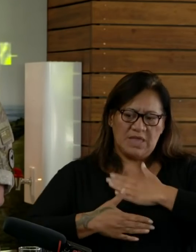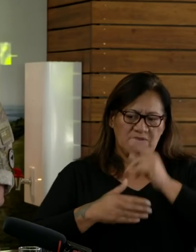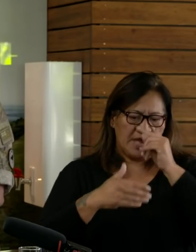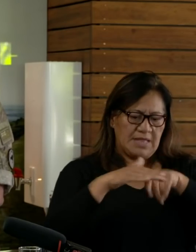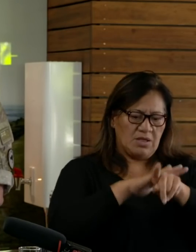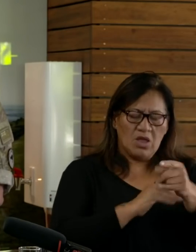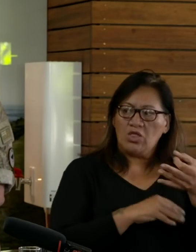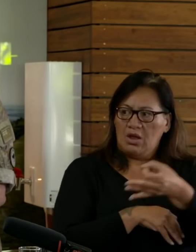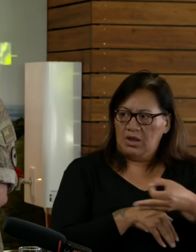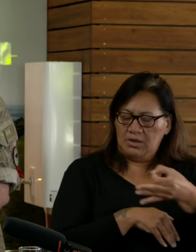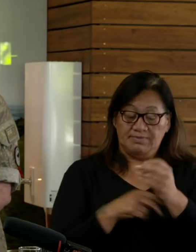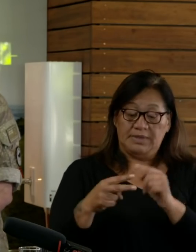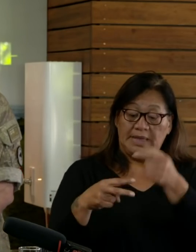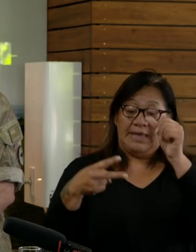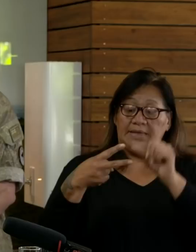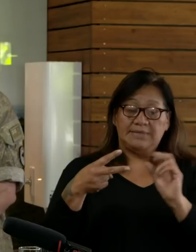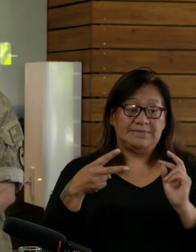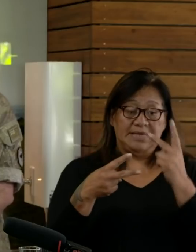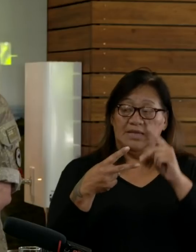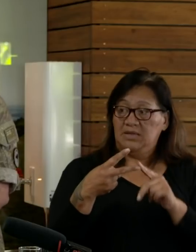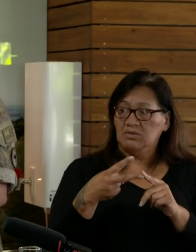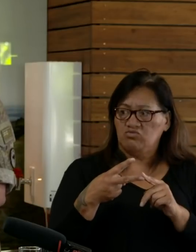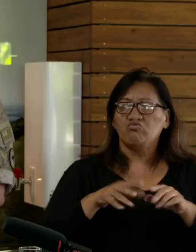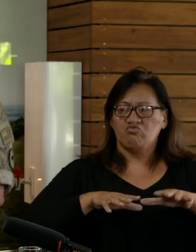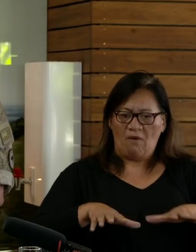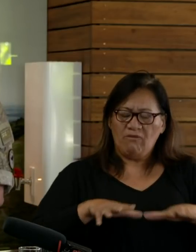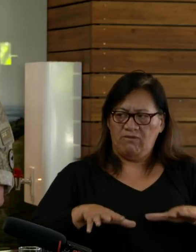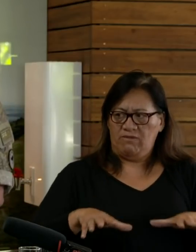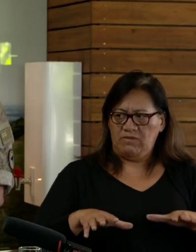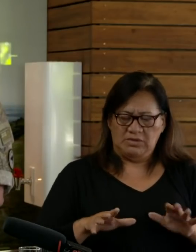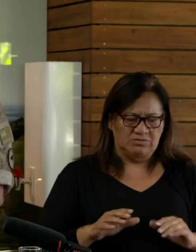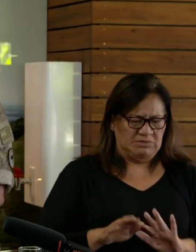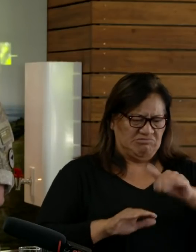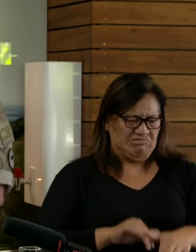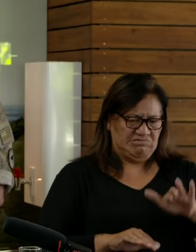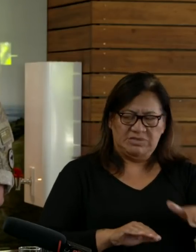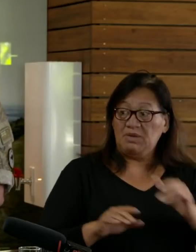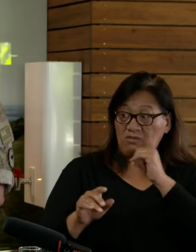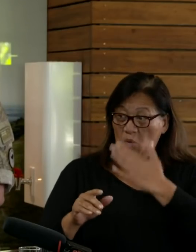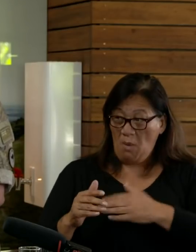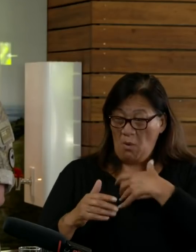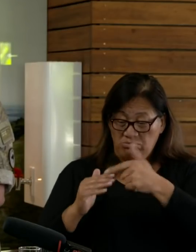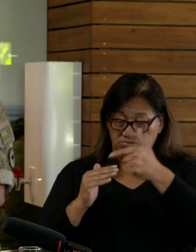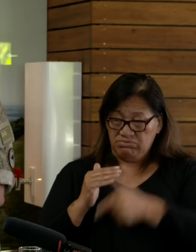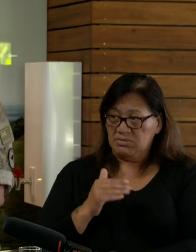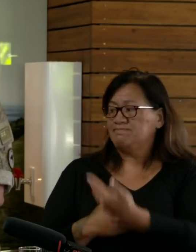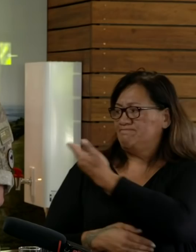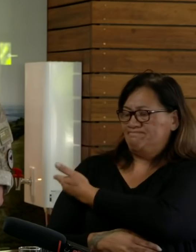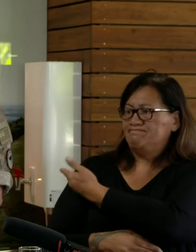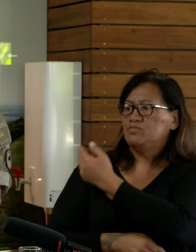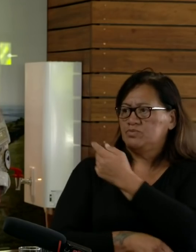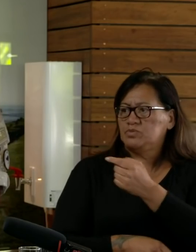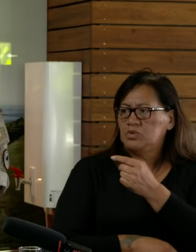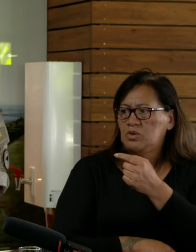first thing. Second thing is that it is rough and difficult terrain. But if you want any more details, the Colonel has